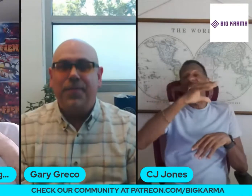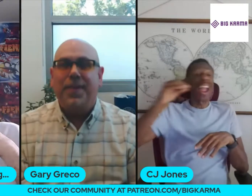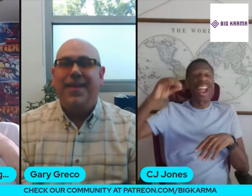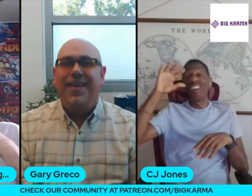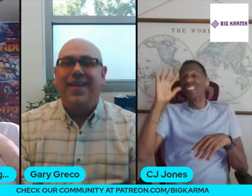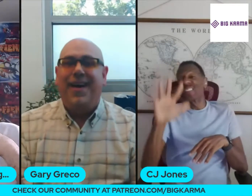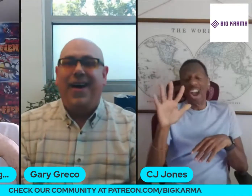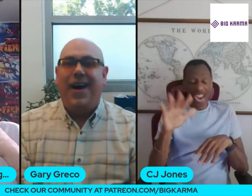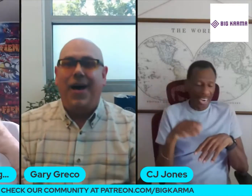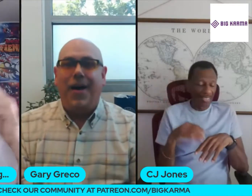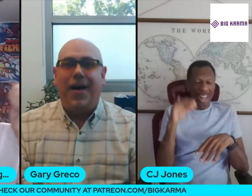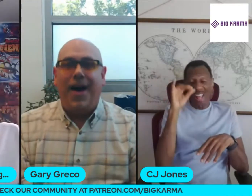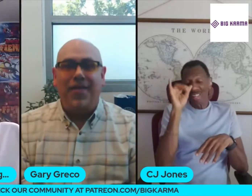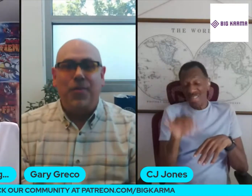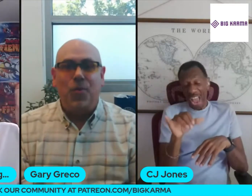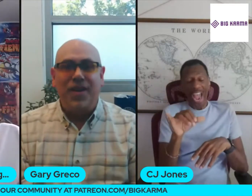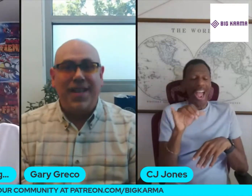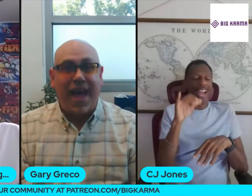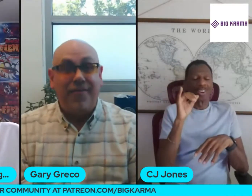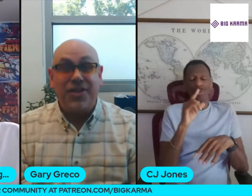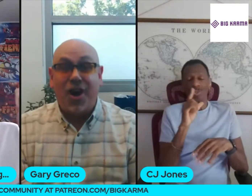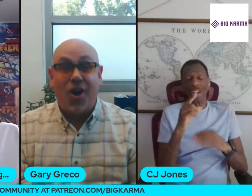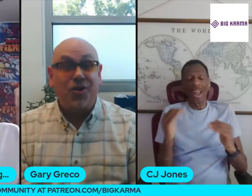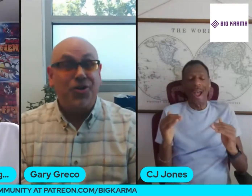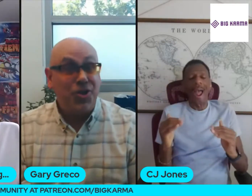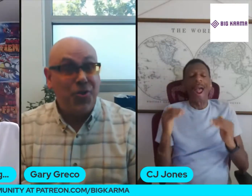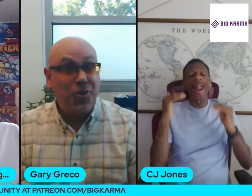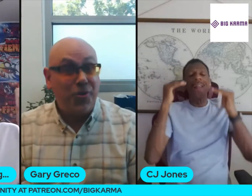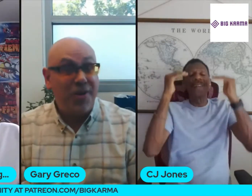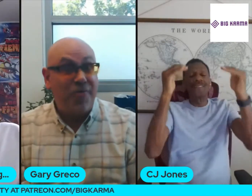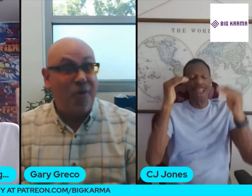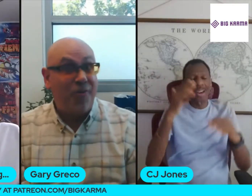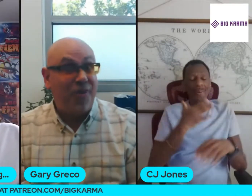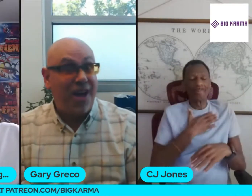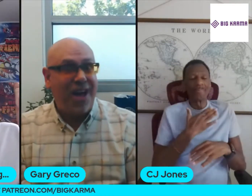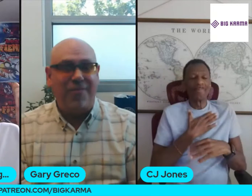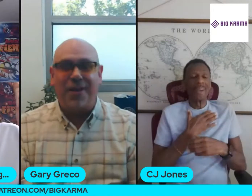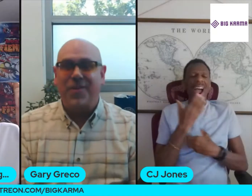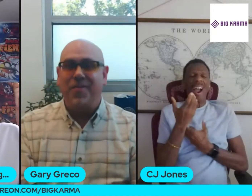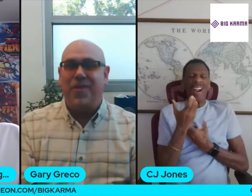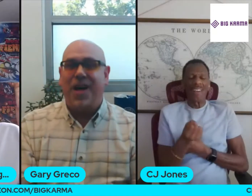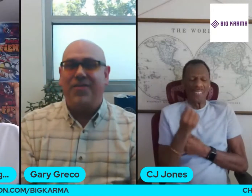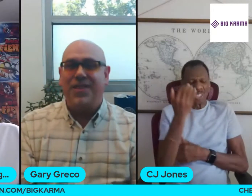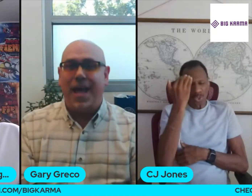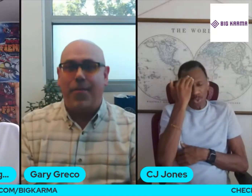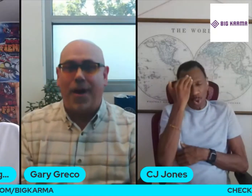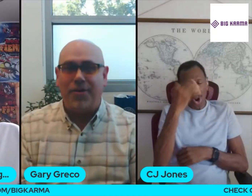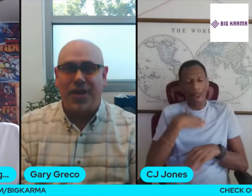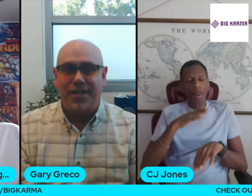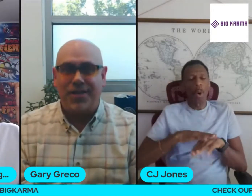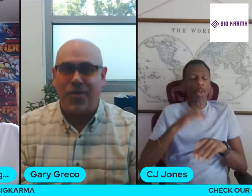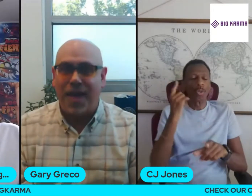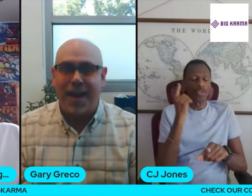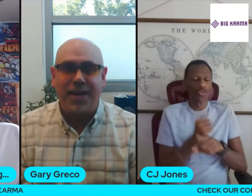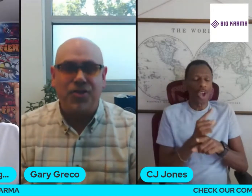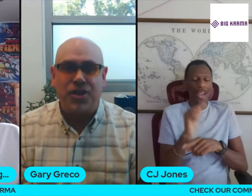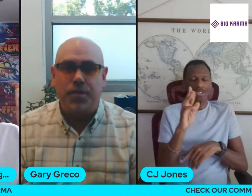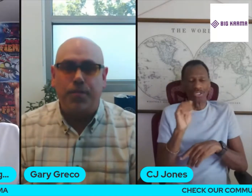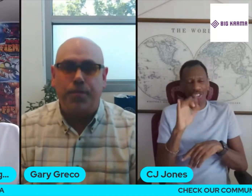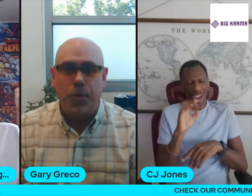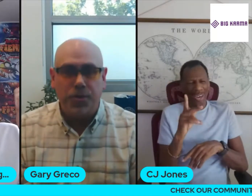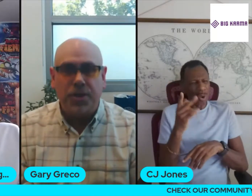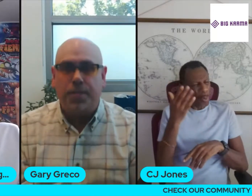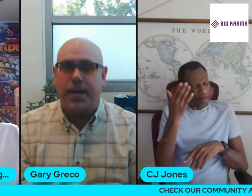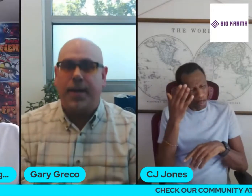Cameron on the movies Avatars 2, 3, 4, and 5. I've been involved in that project. So that has